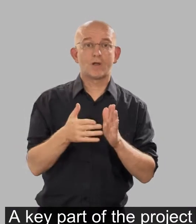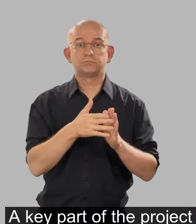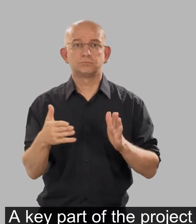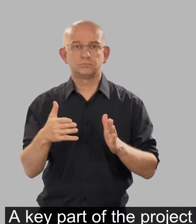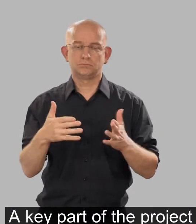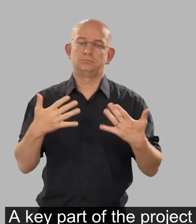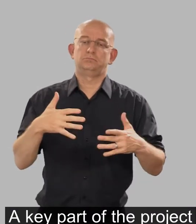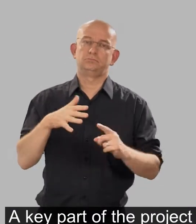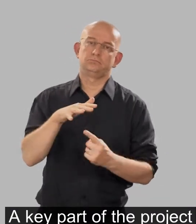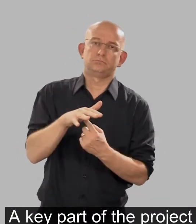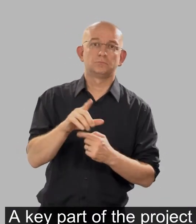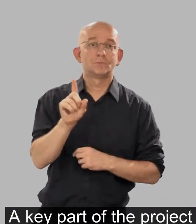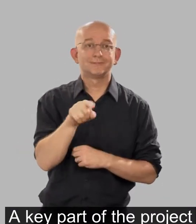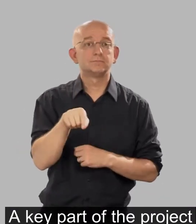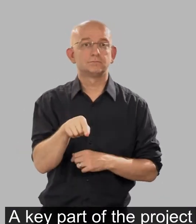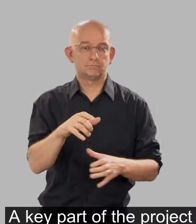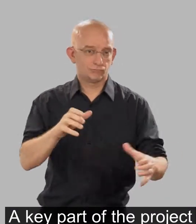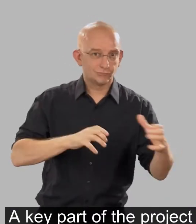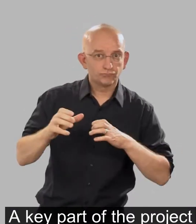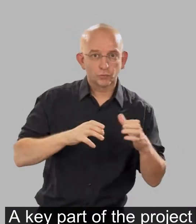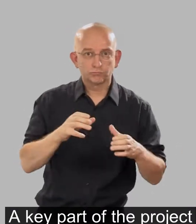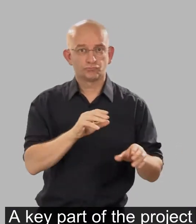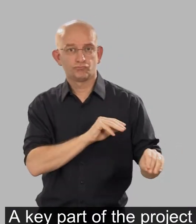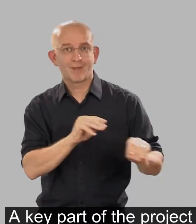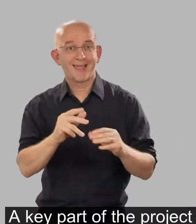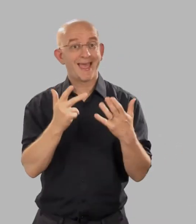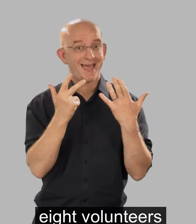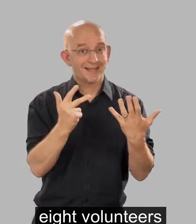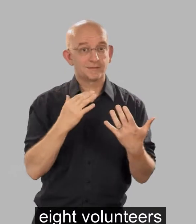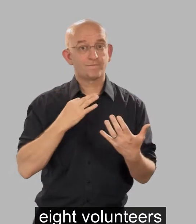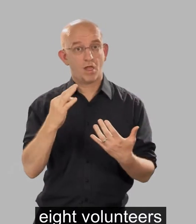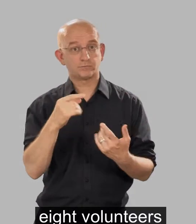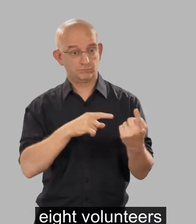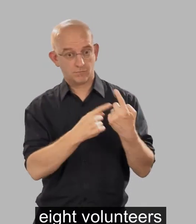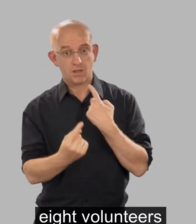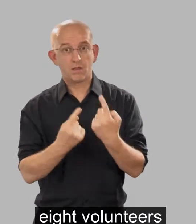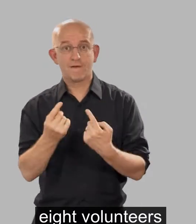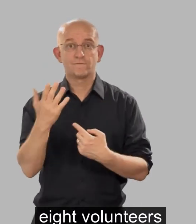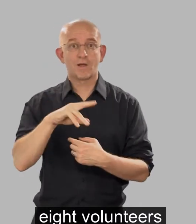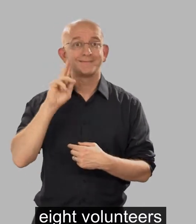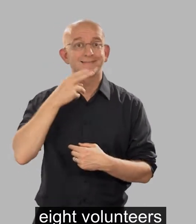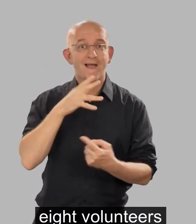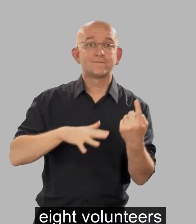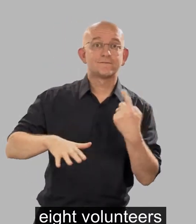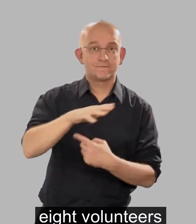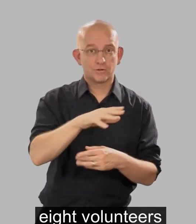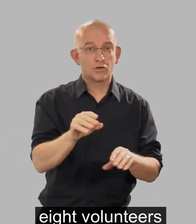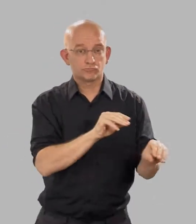A key part of the project was recruiting and training 8 volunteers from the deaf community